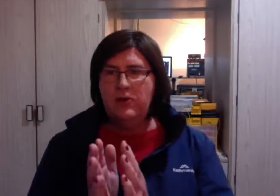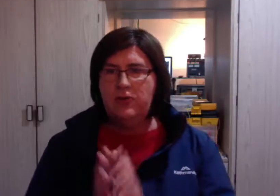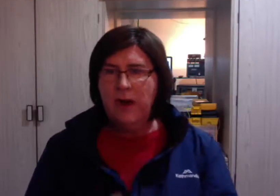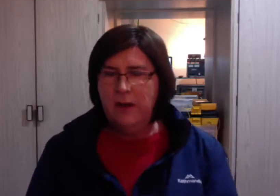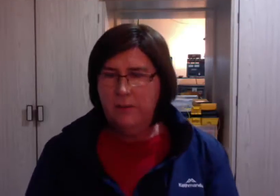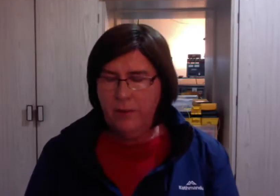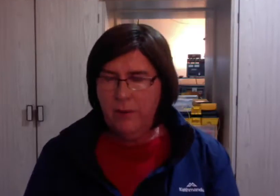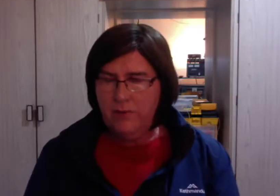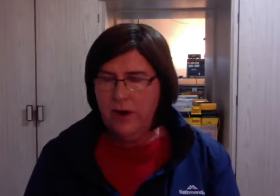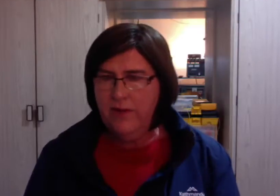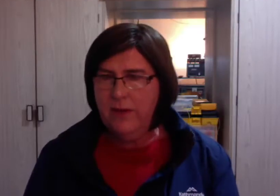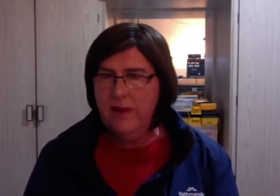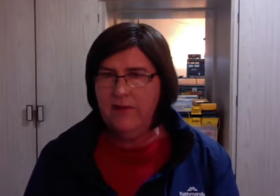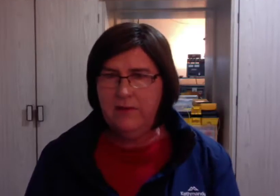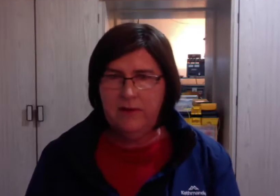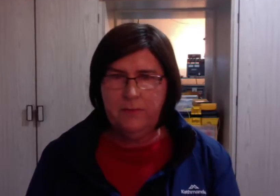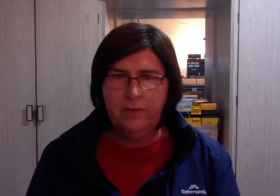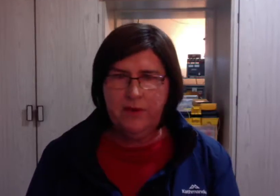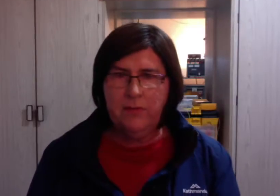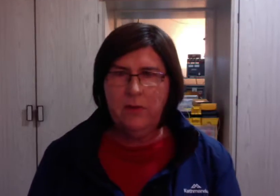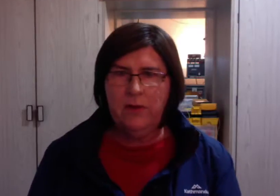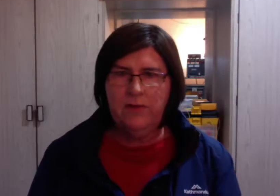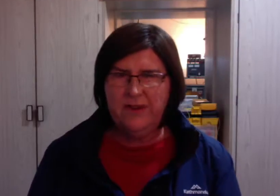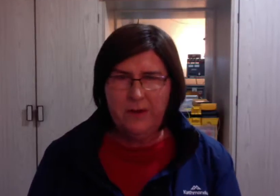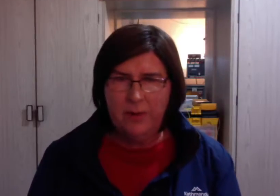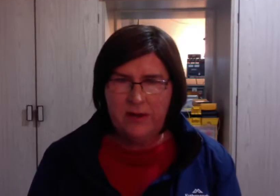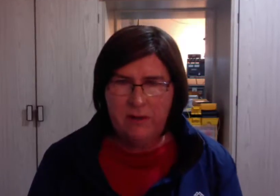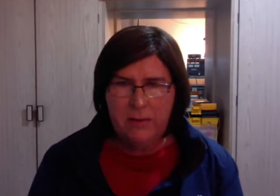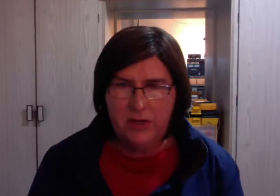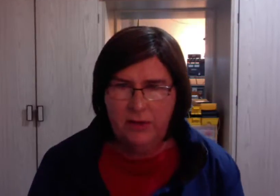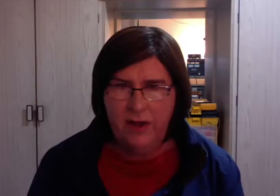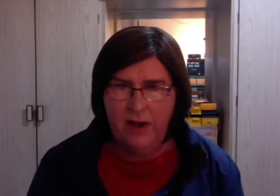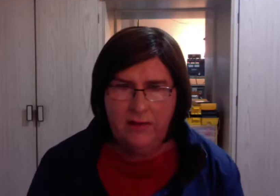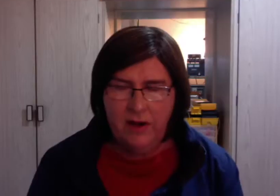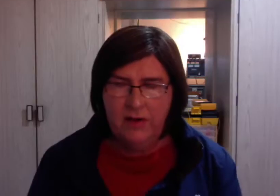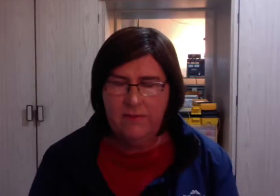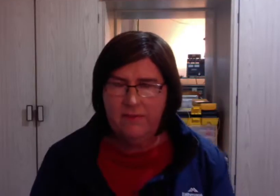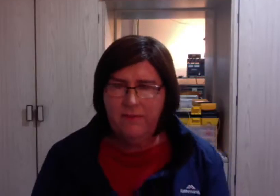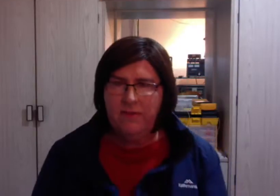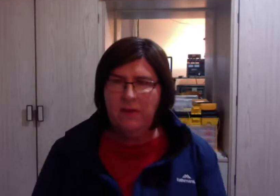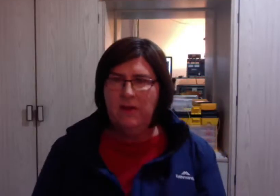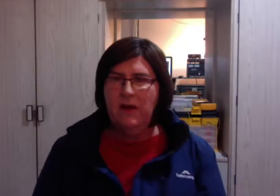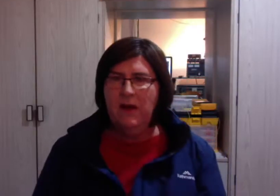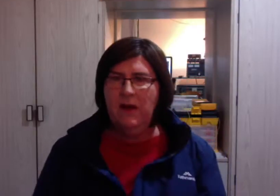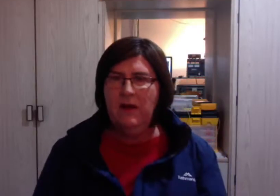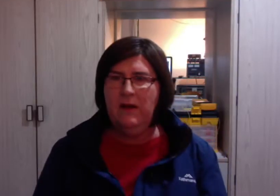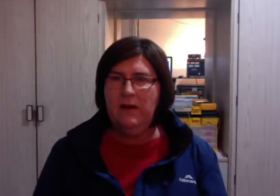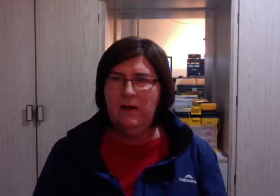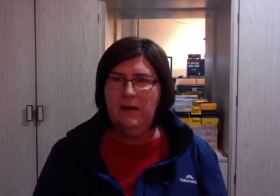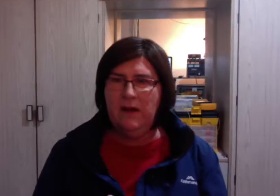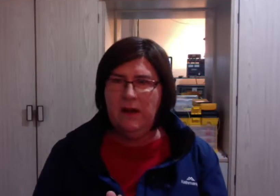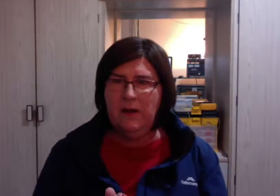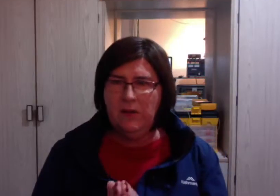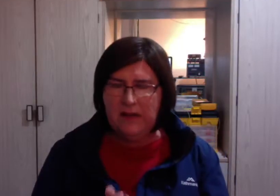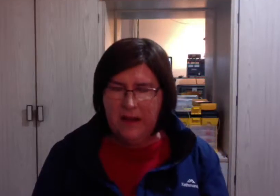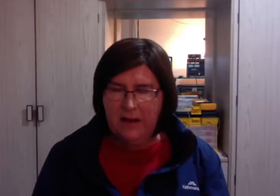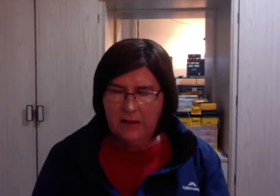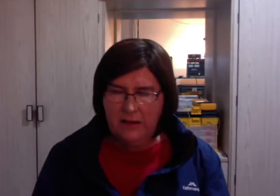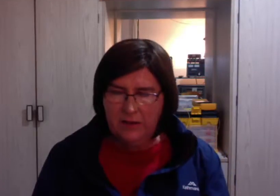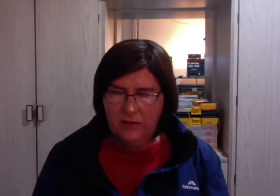what I'm trying to say about the 70% rule is don't bring your rubbish old tyres, right? and look at the tread